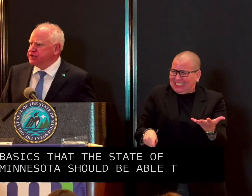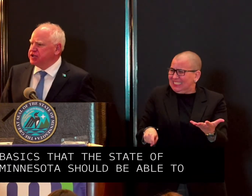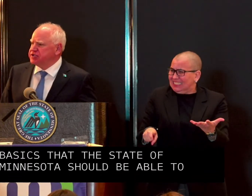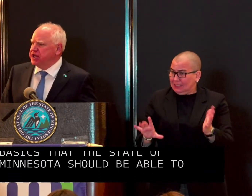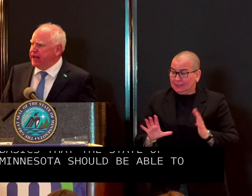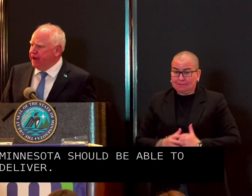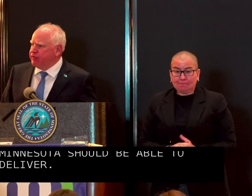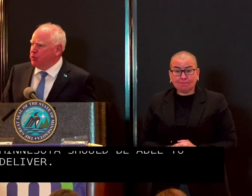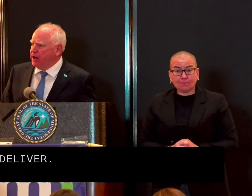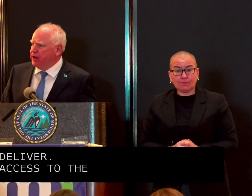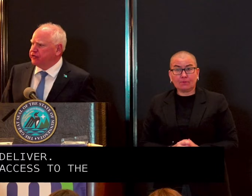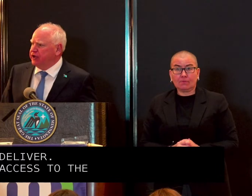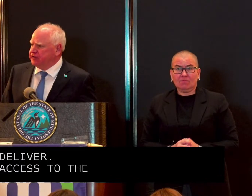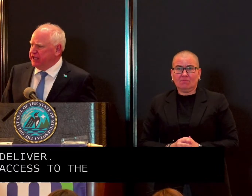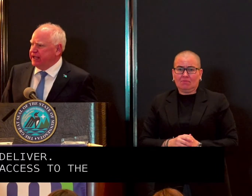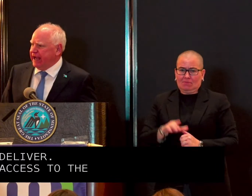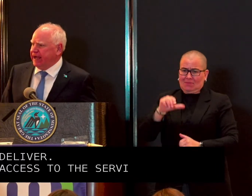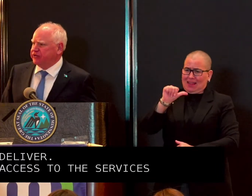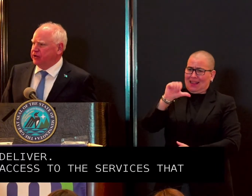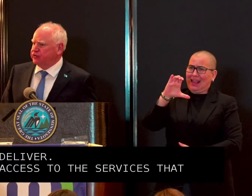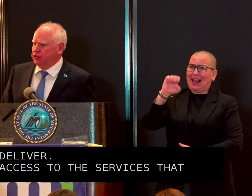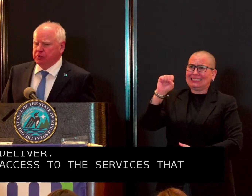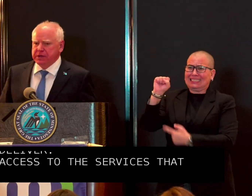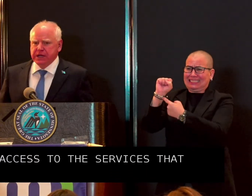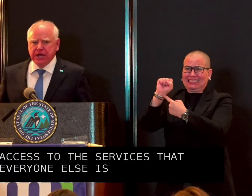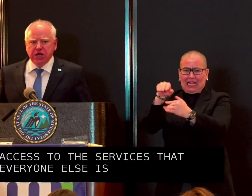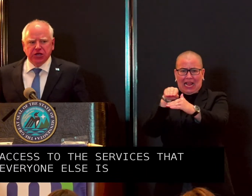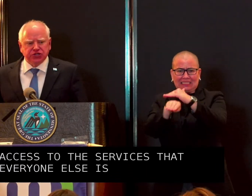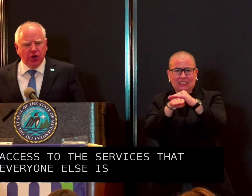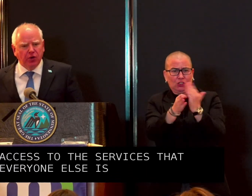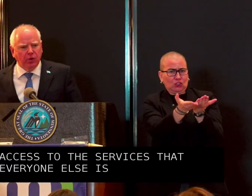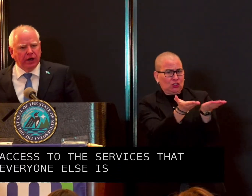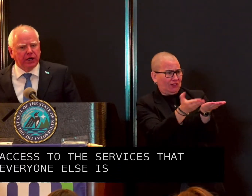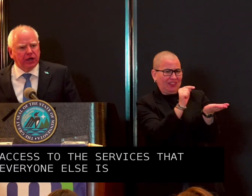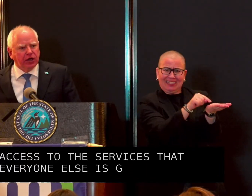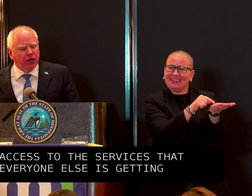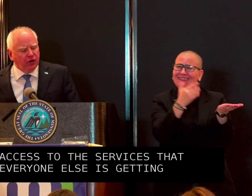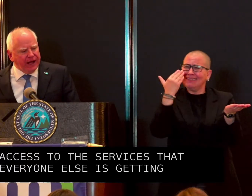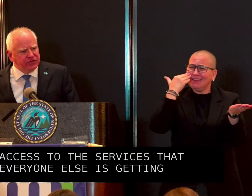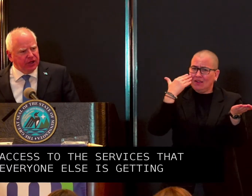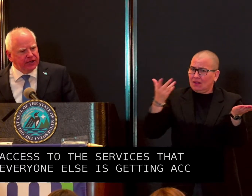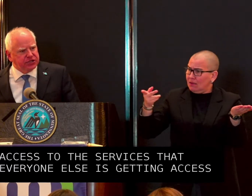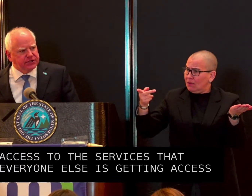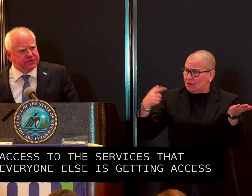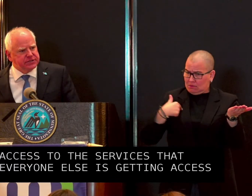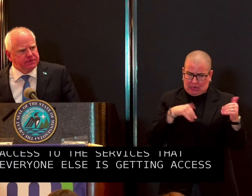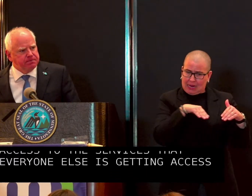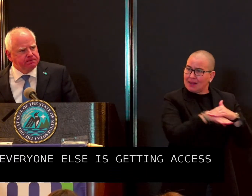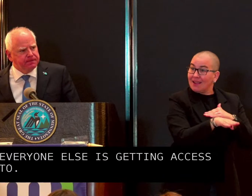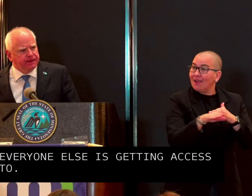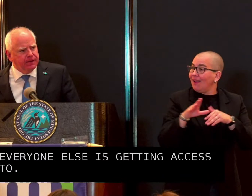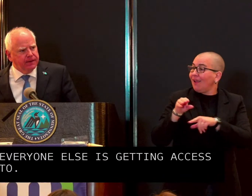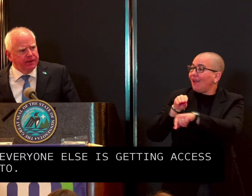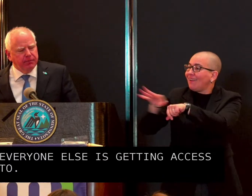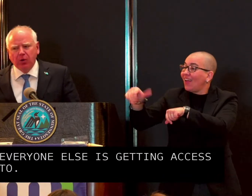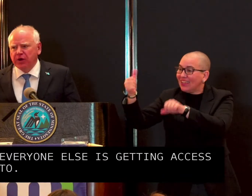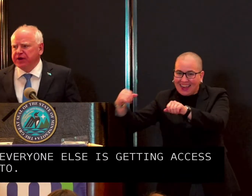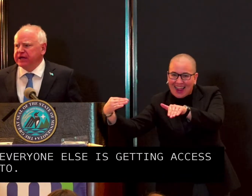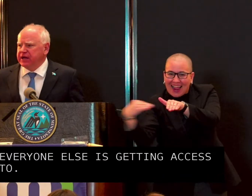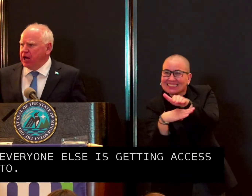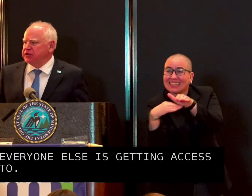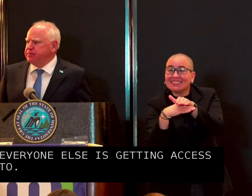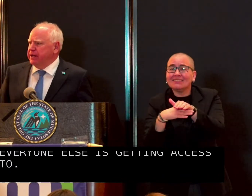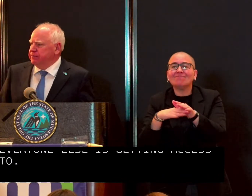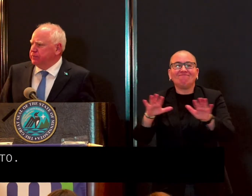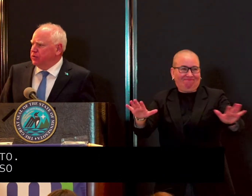the services that everyone else is getting access to. So, congratulations, but with